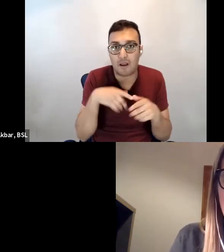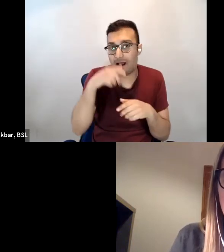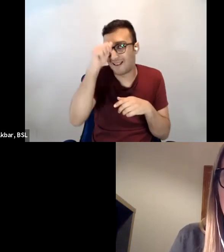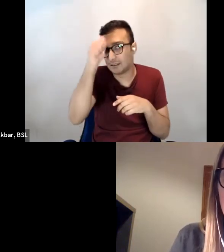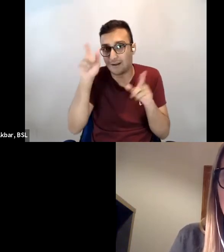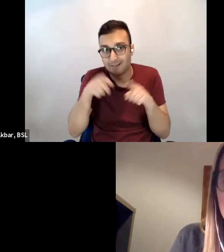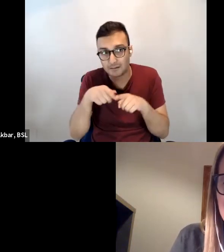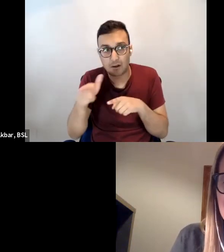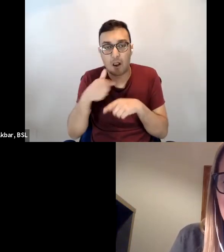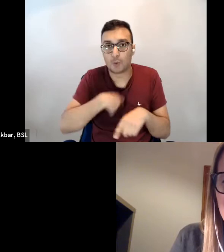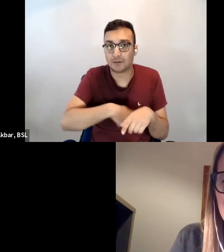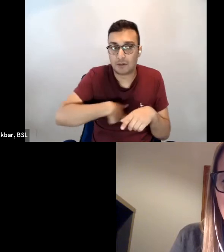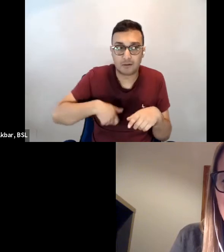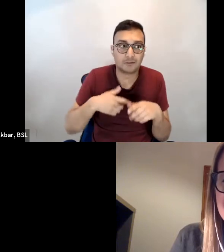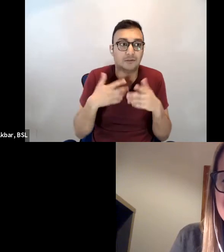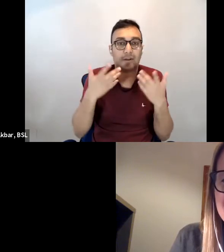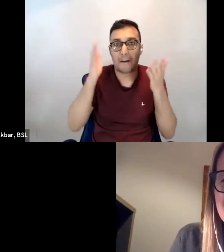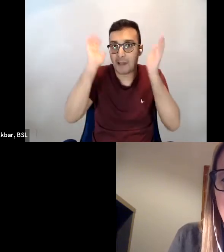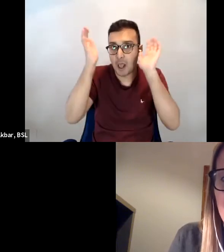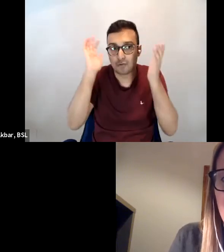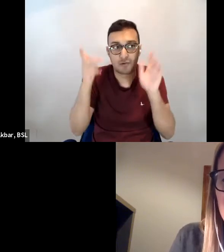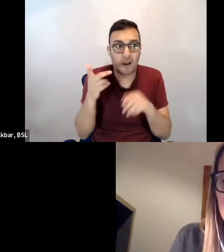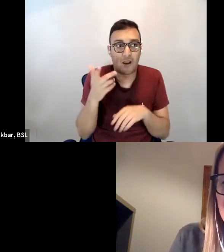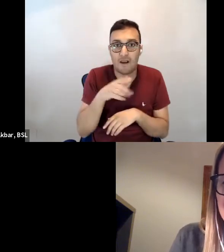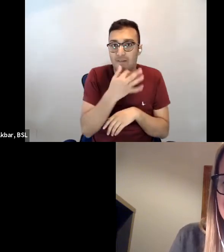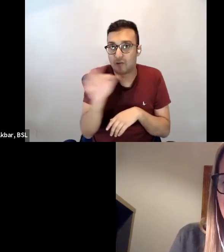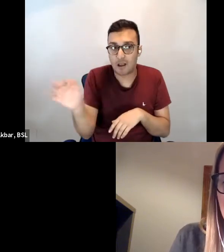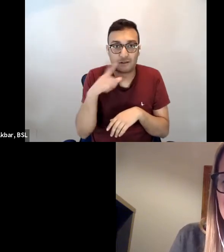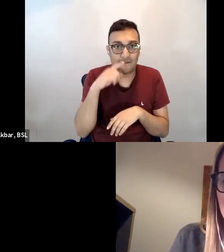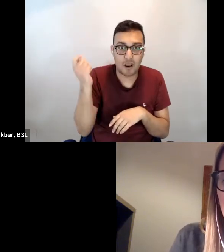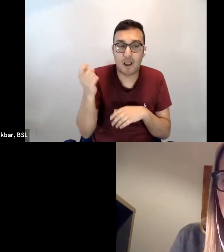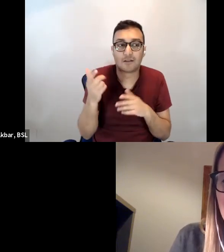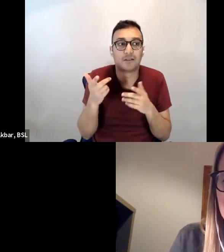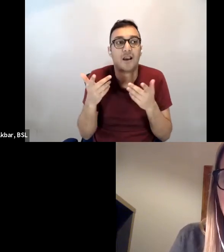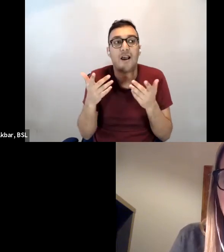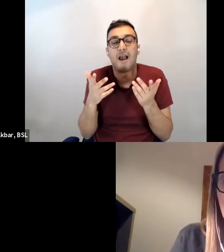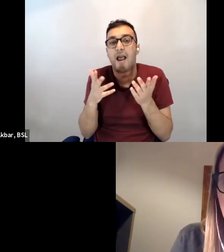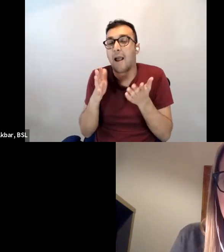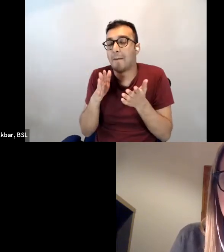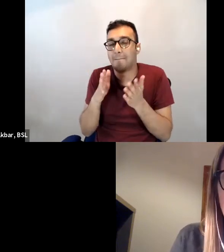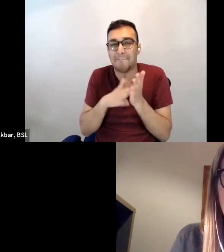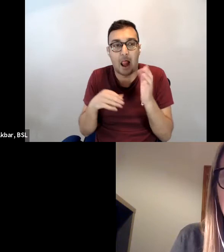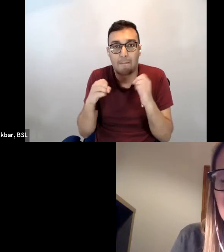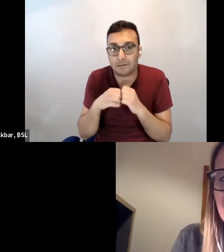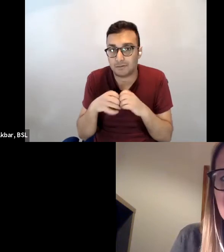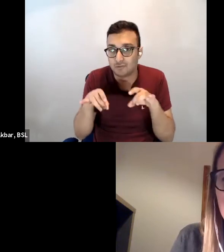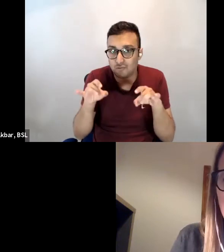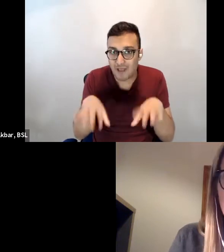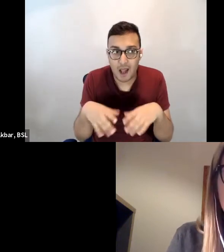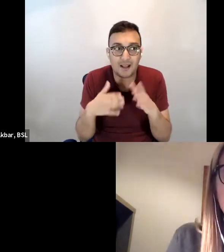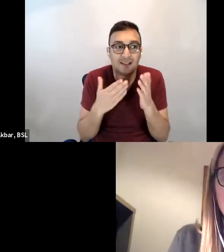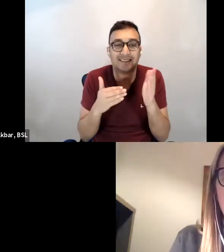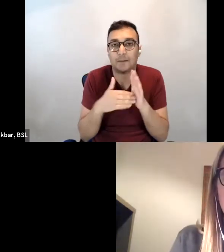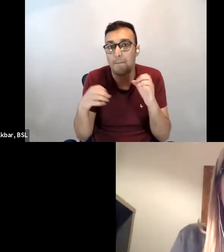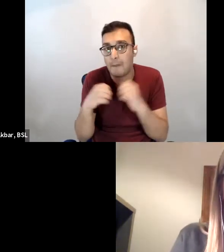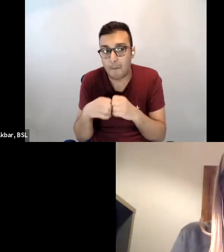Switzerland, Malaysia, France, Melbourne, Zimbabwe, Thailand, and many more coming